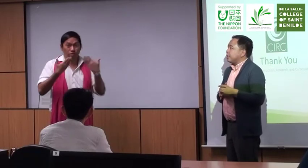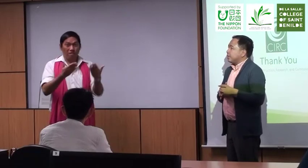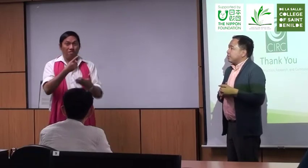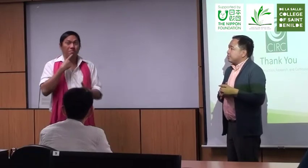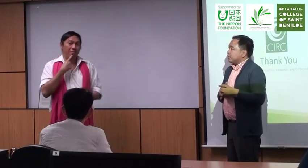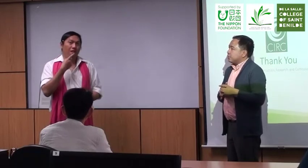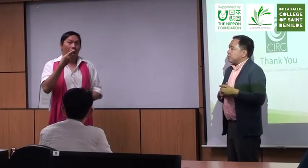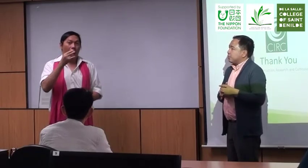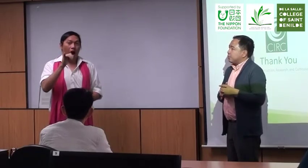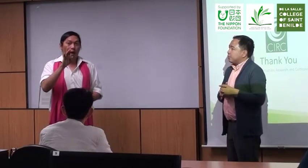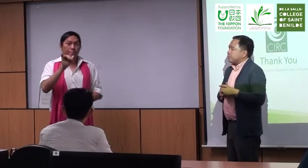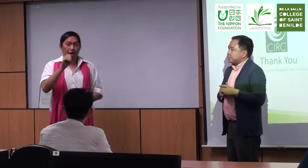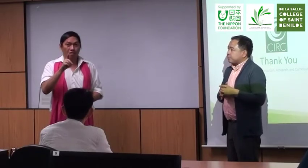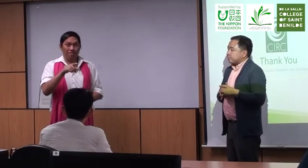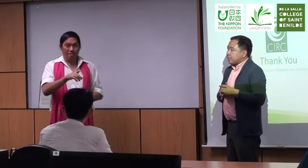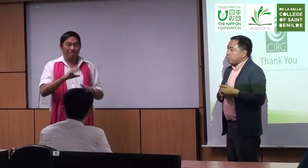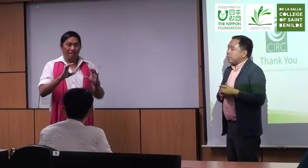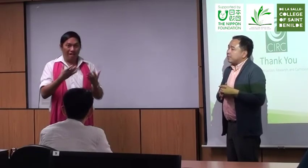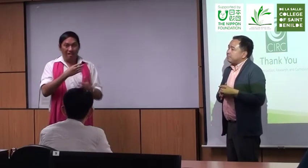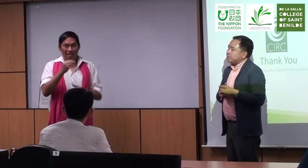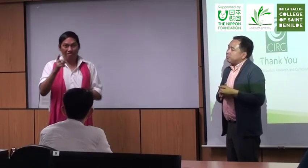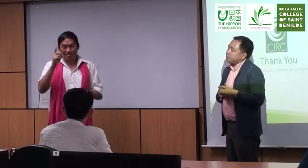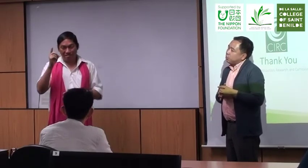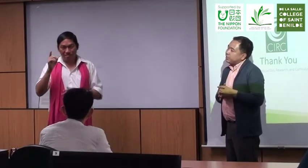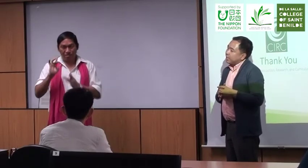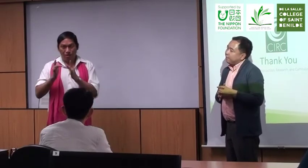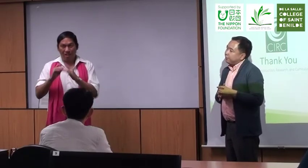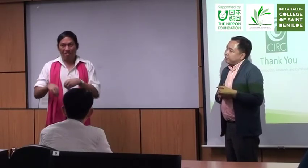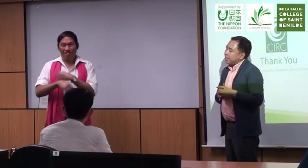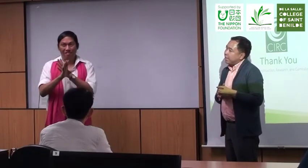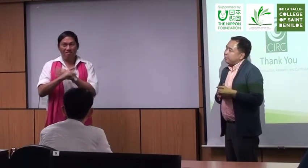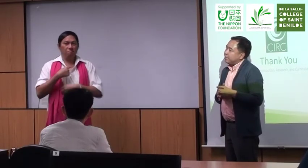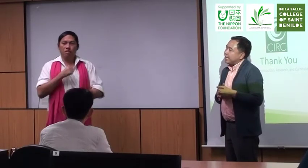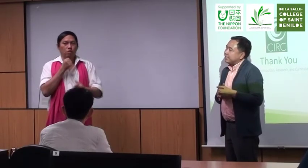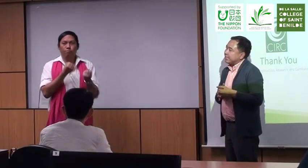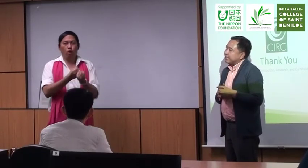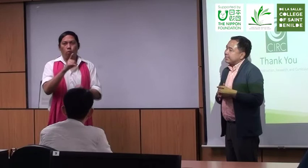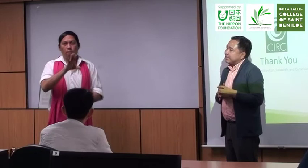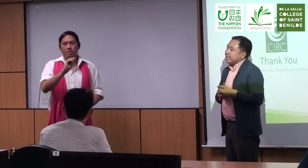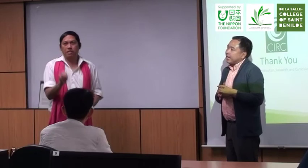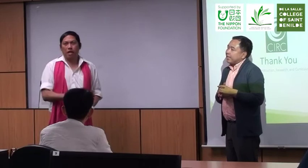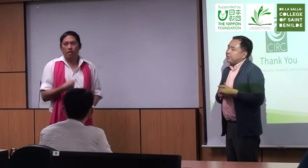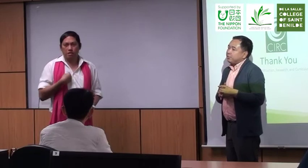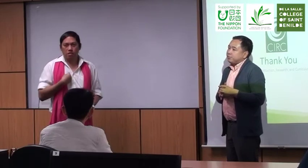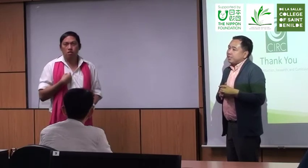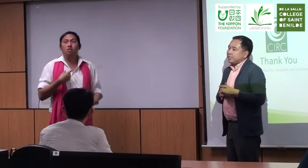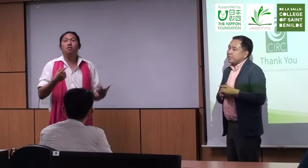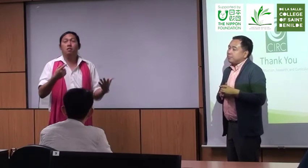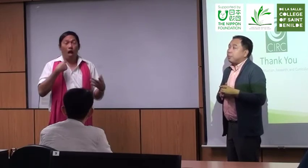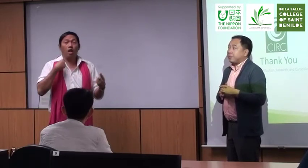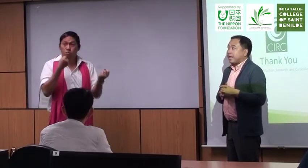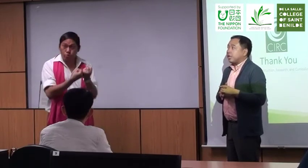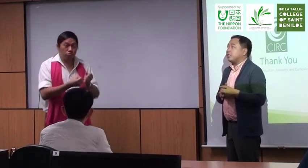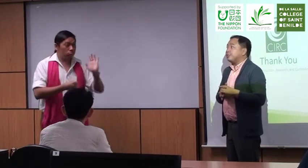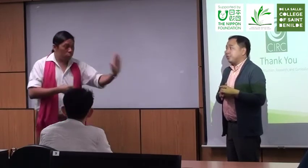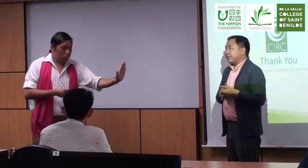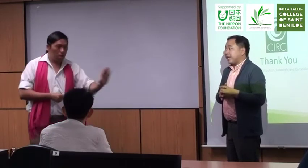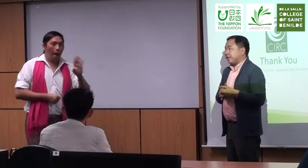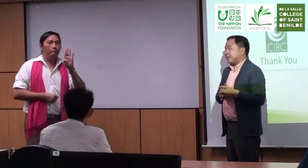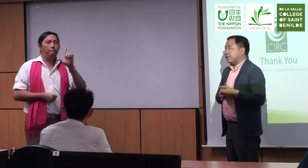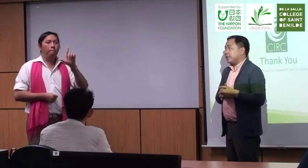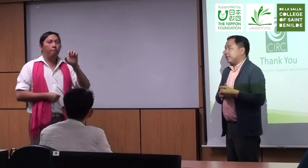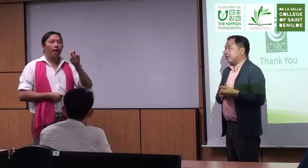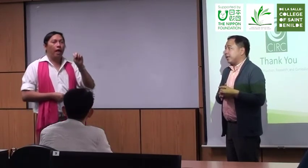that. So, well, the proposal for the hybrid classes, I don't really support that